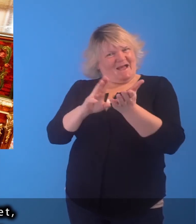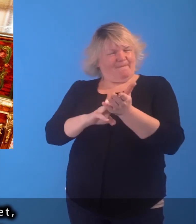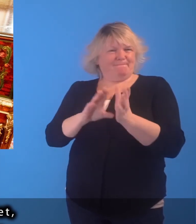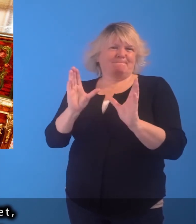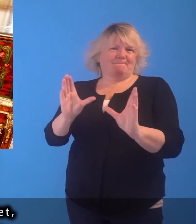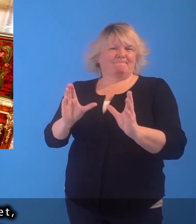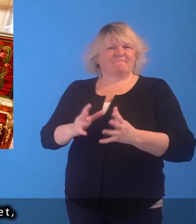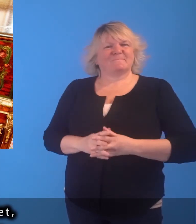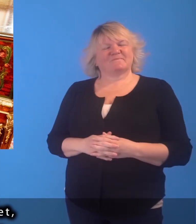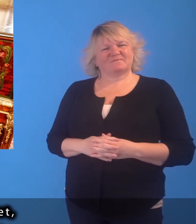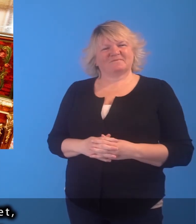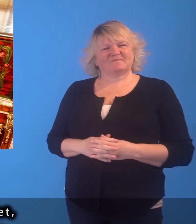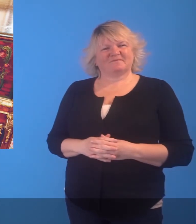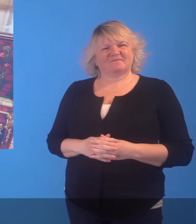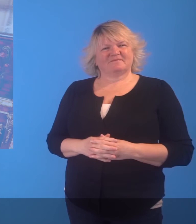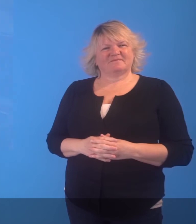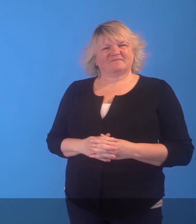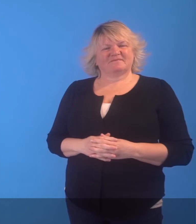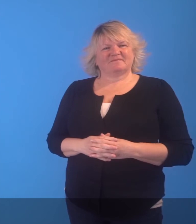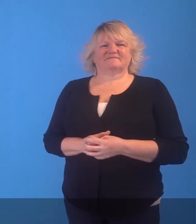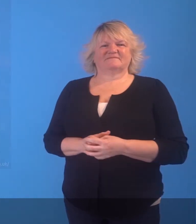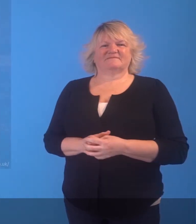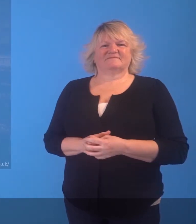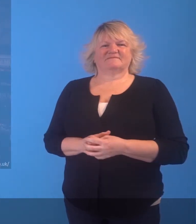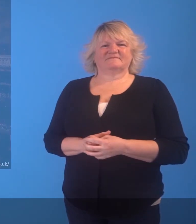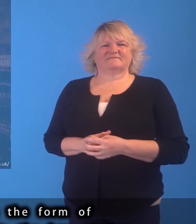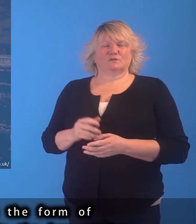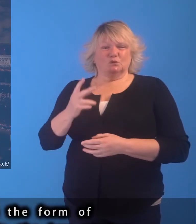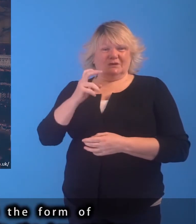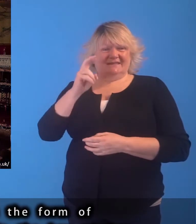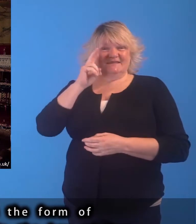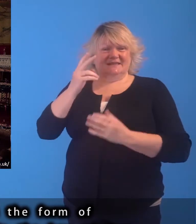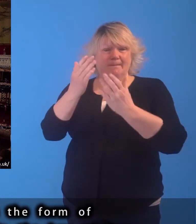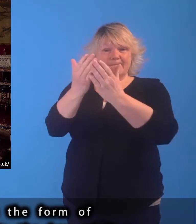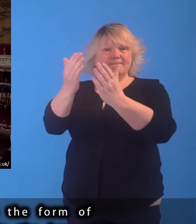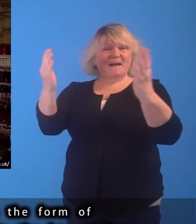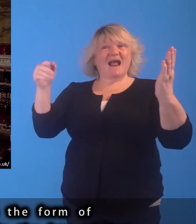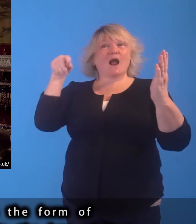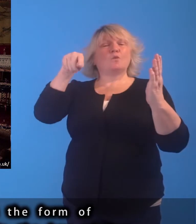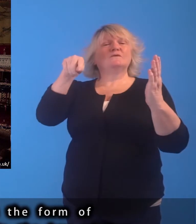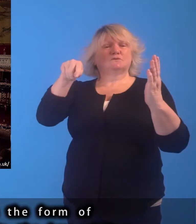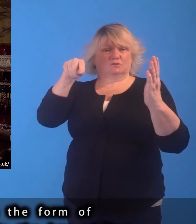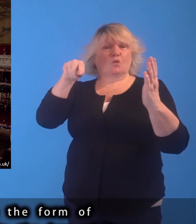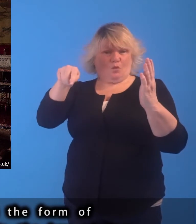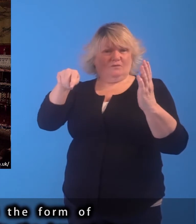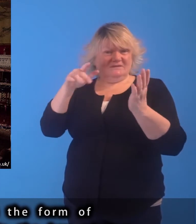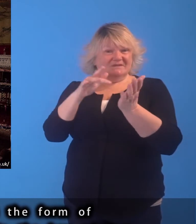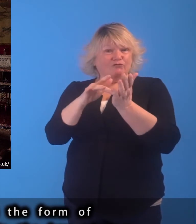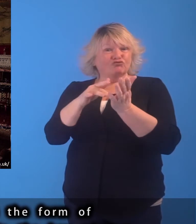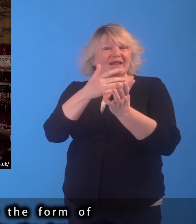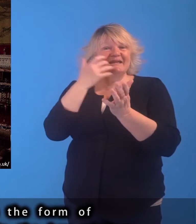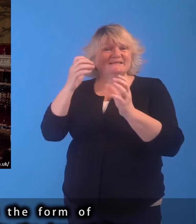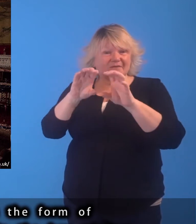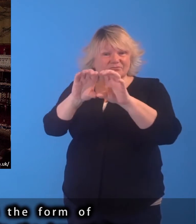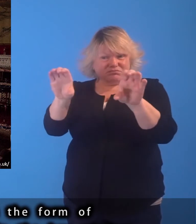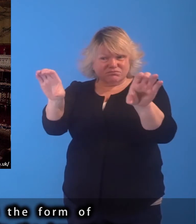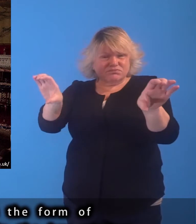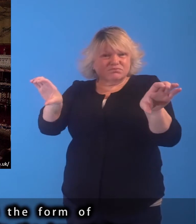The restrained neoclassicism of this style would have been considered appropriately masculine